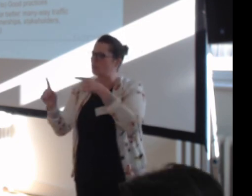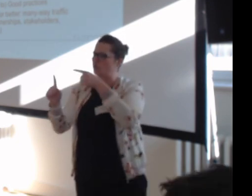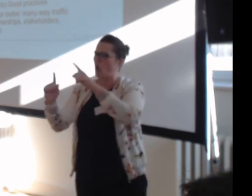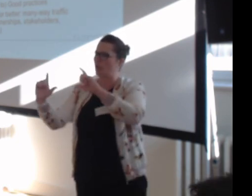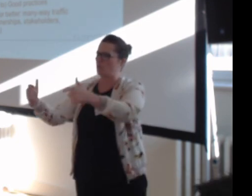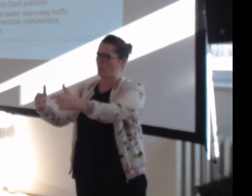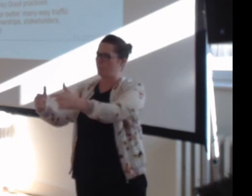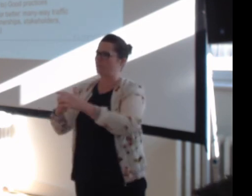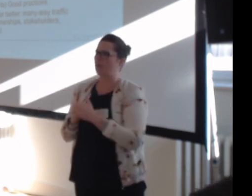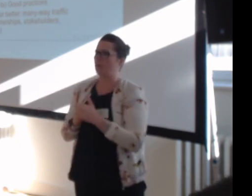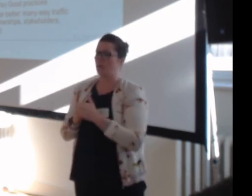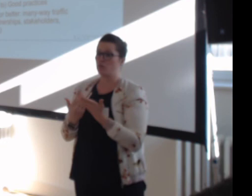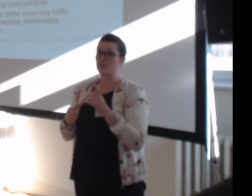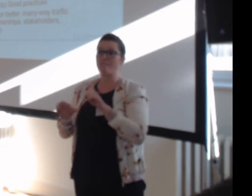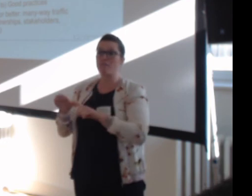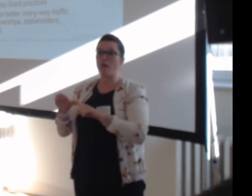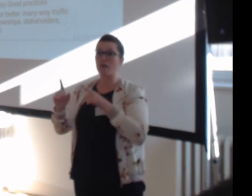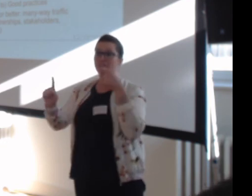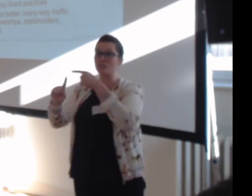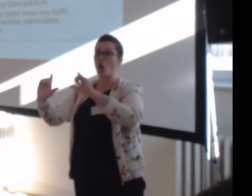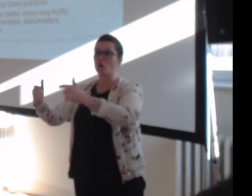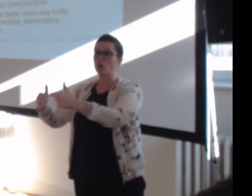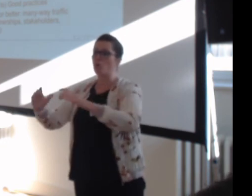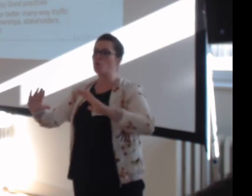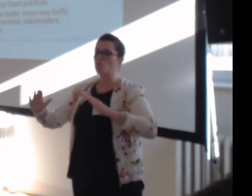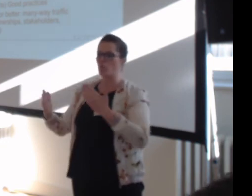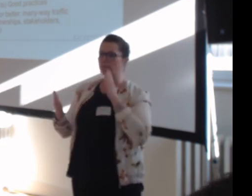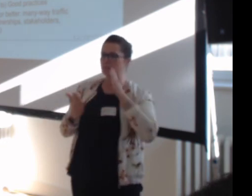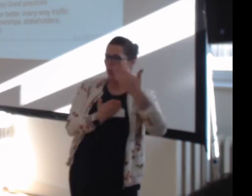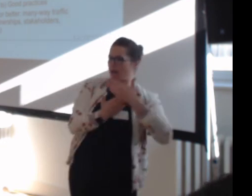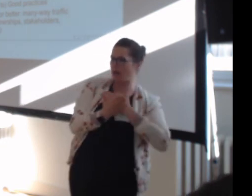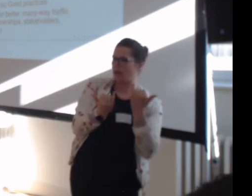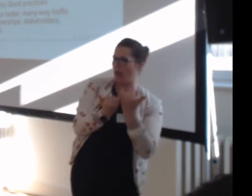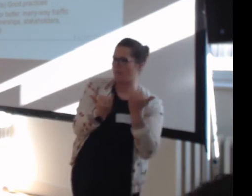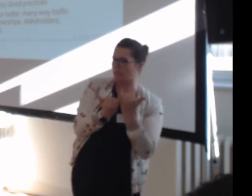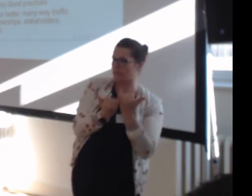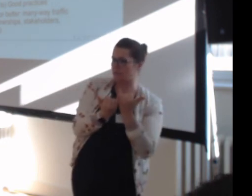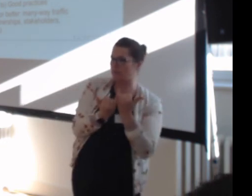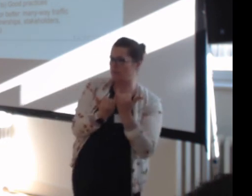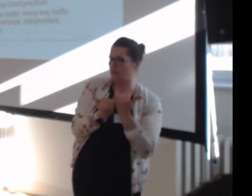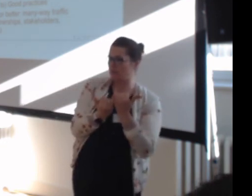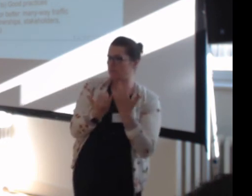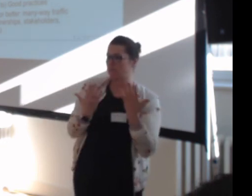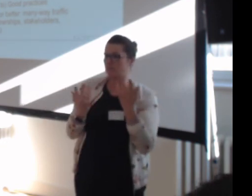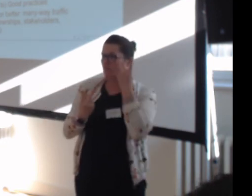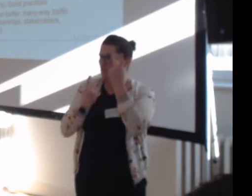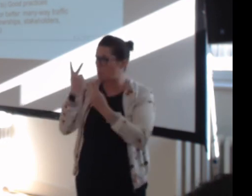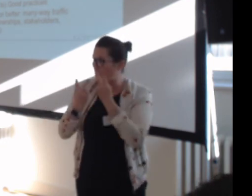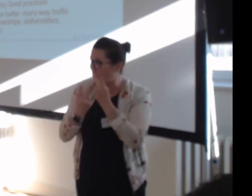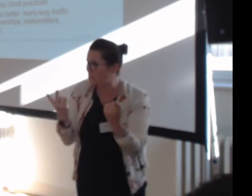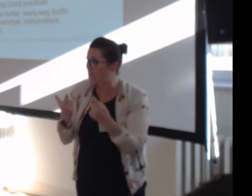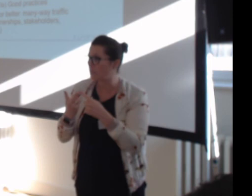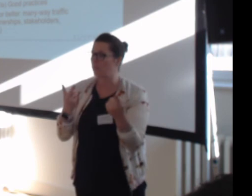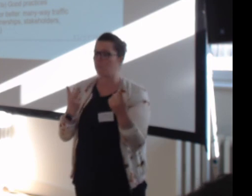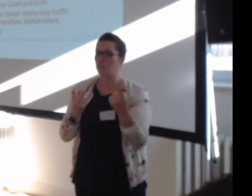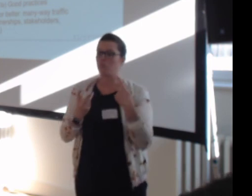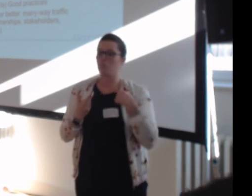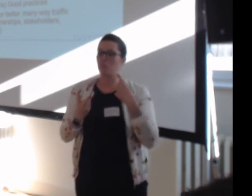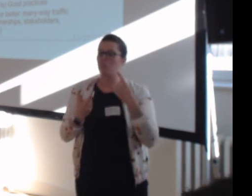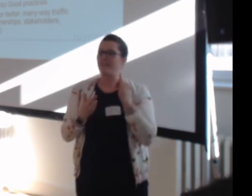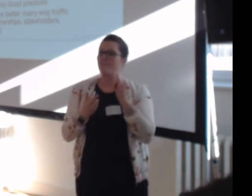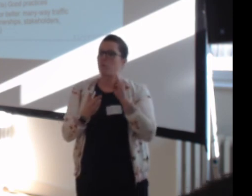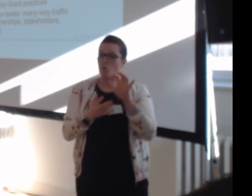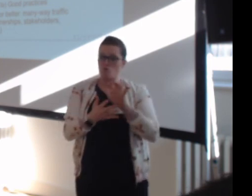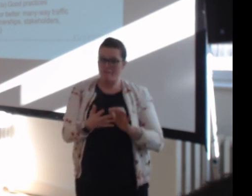group. So it depends on the target group how they will look like. Will they be visual, with infographics for